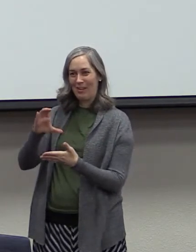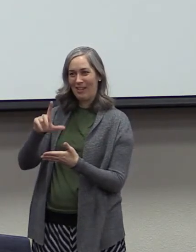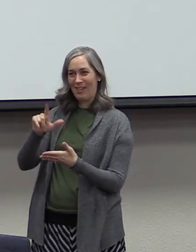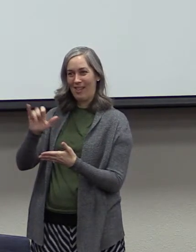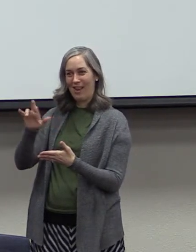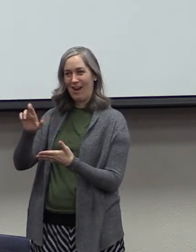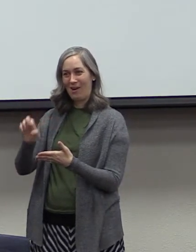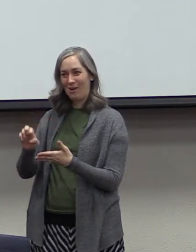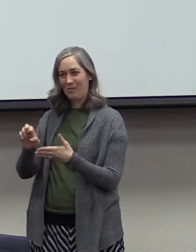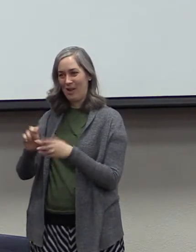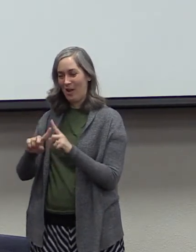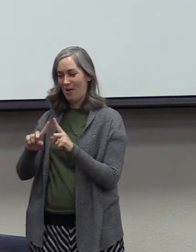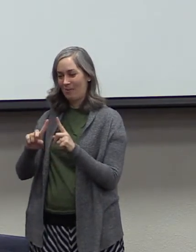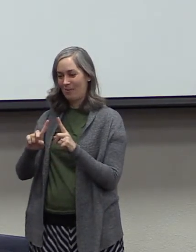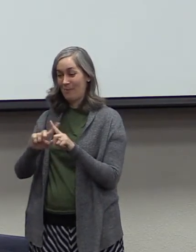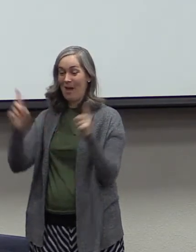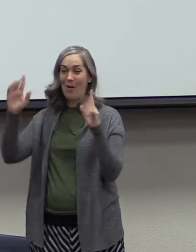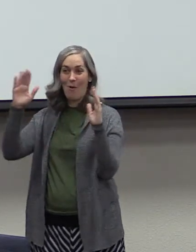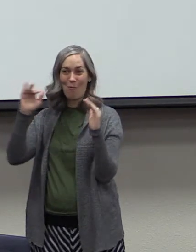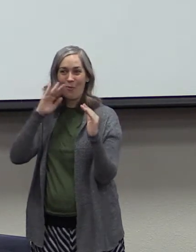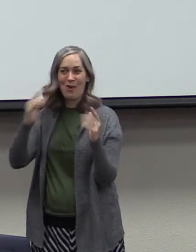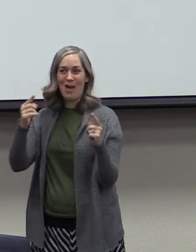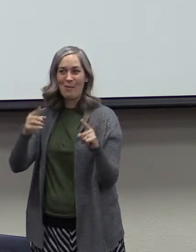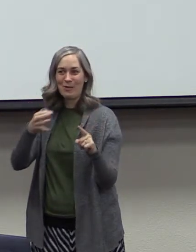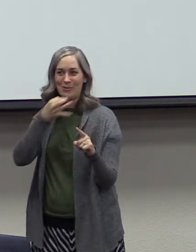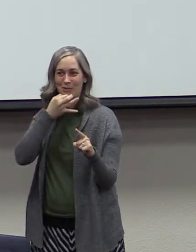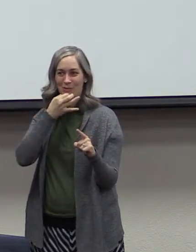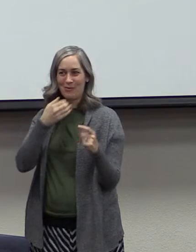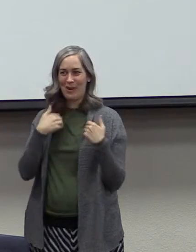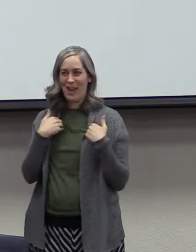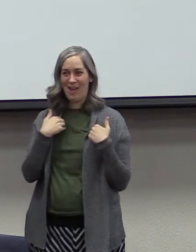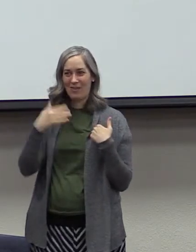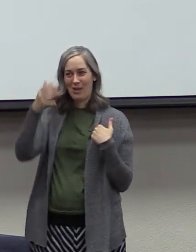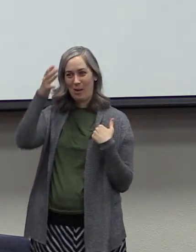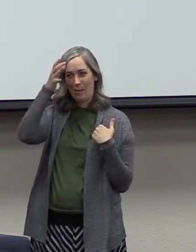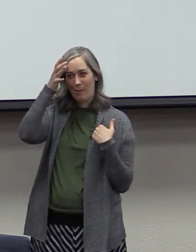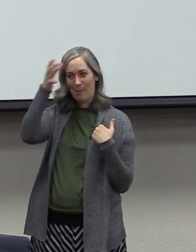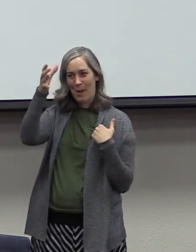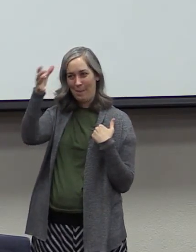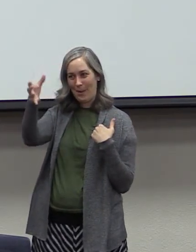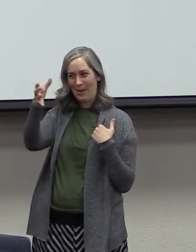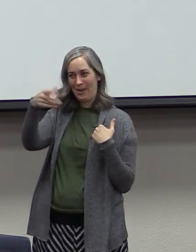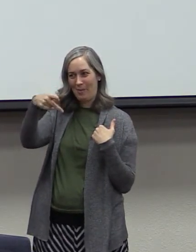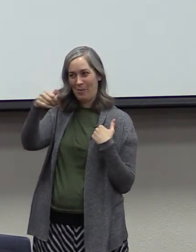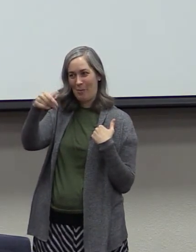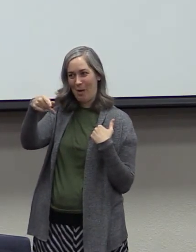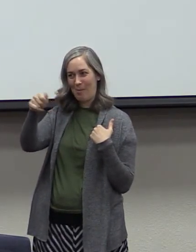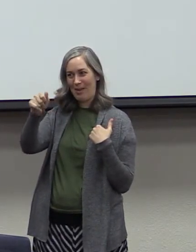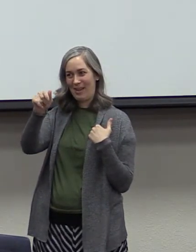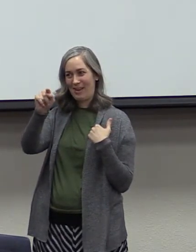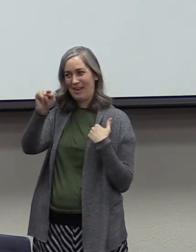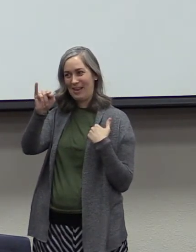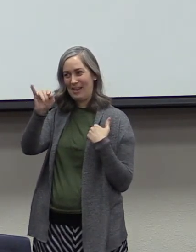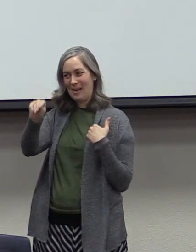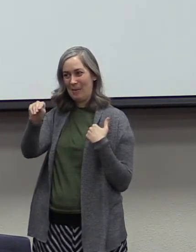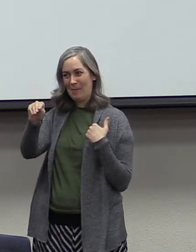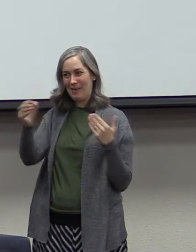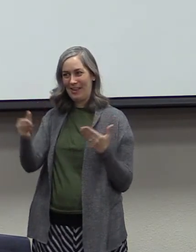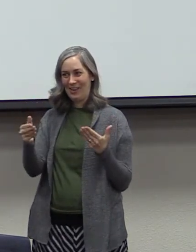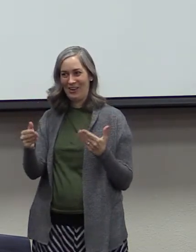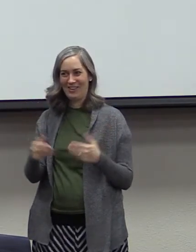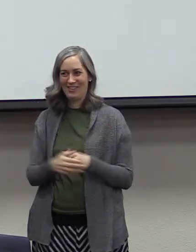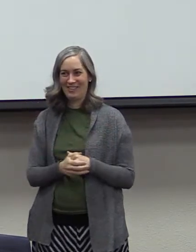soon. And we've got Papa Tim here. Took him a while, but he's after all these years, he's now a